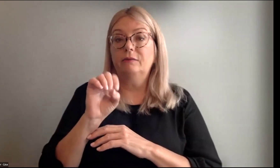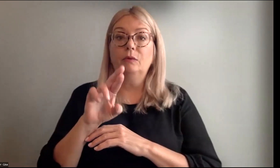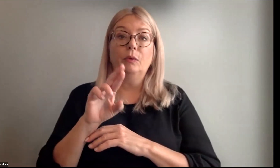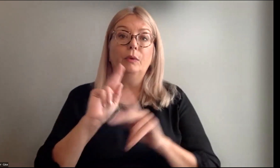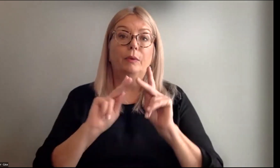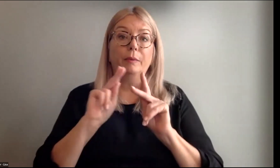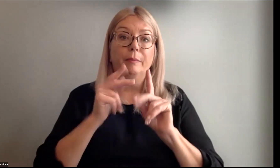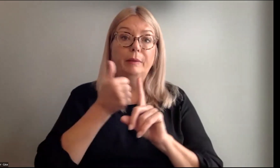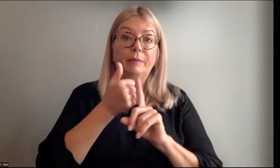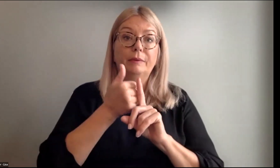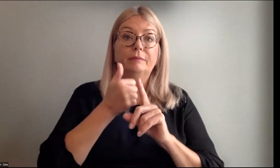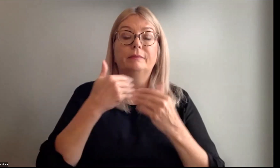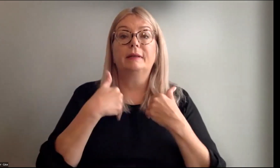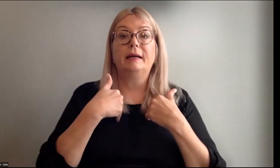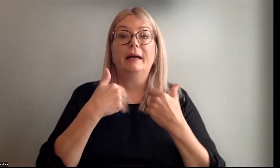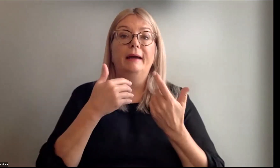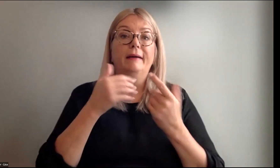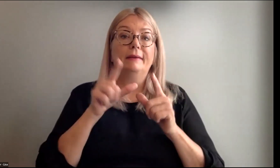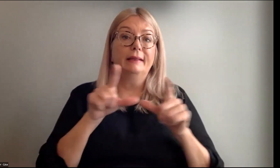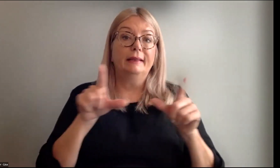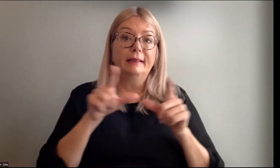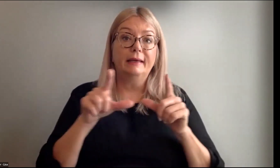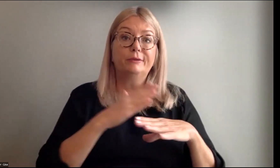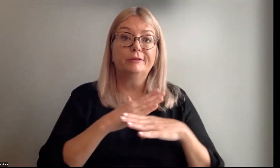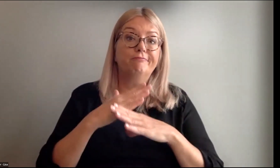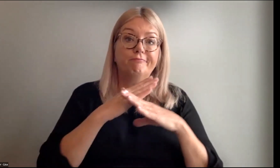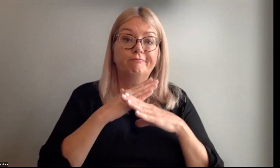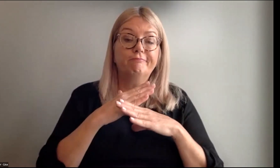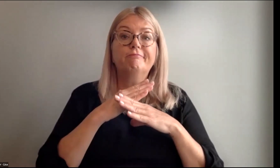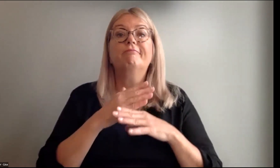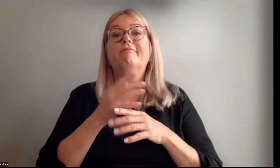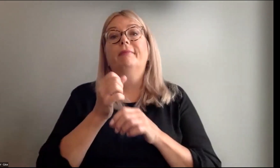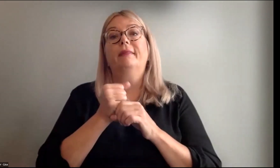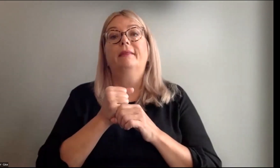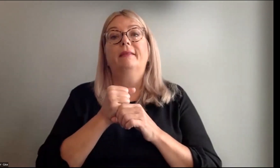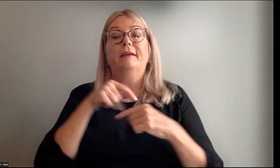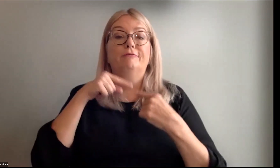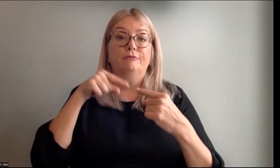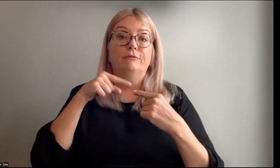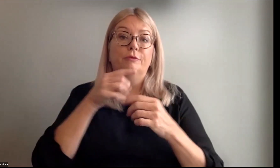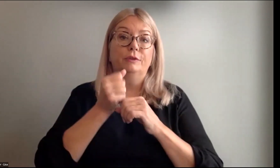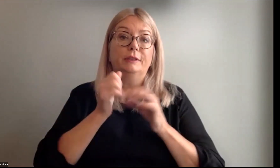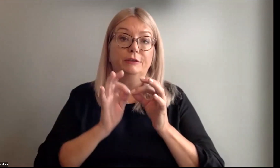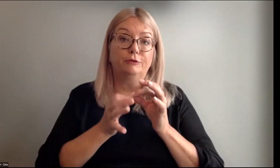have significant language barriers and it's really hard to get, they had a hard time getting interpretation services, and